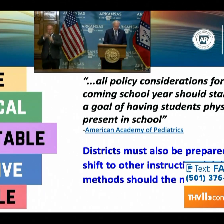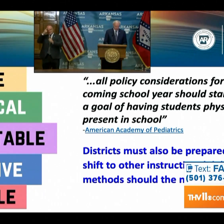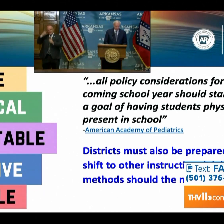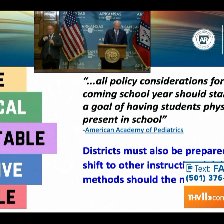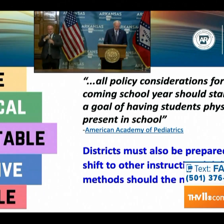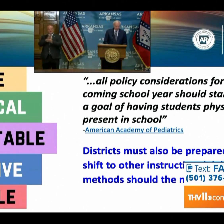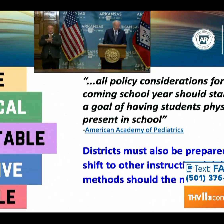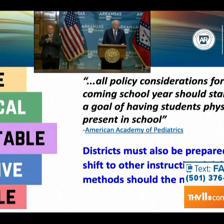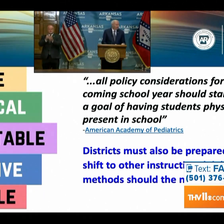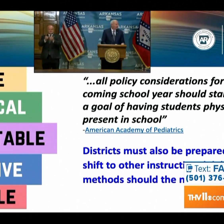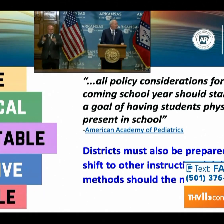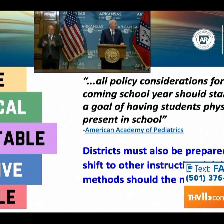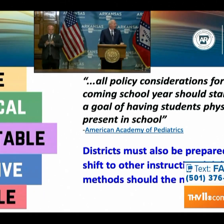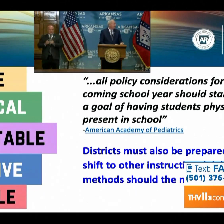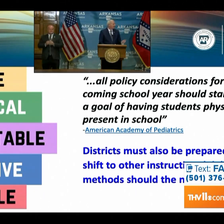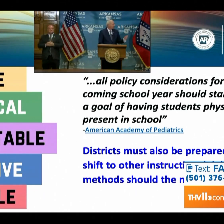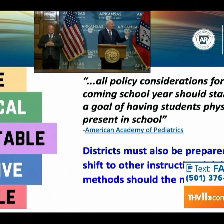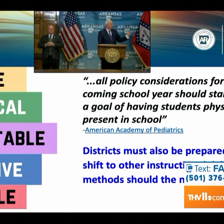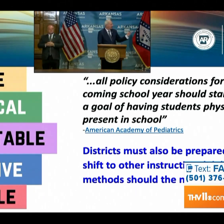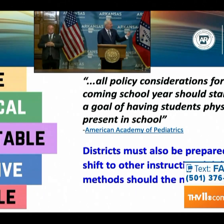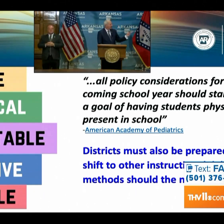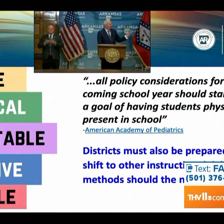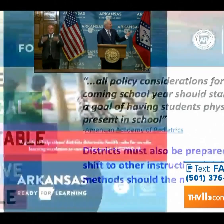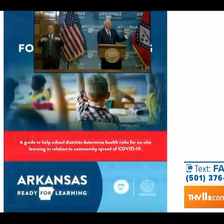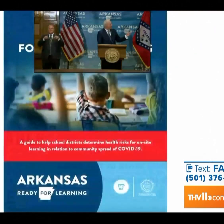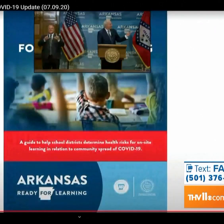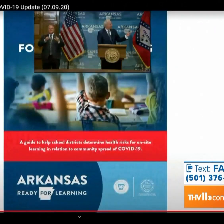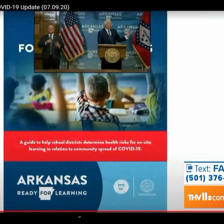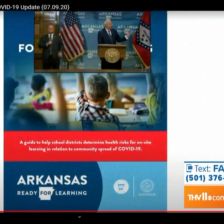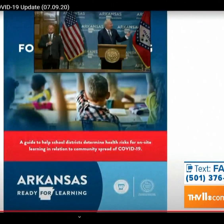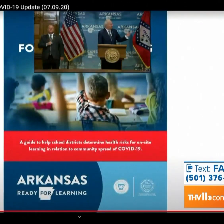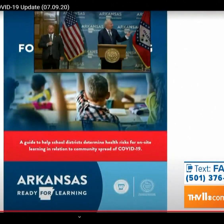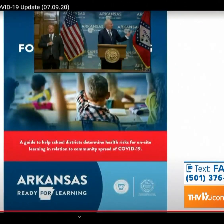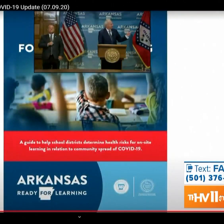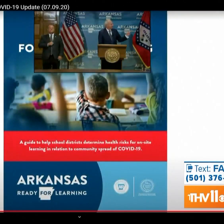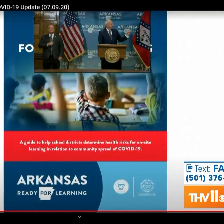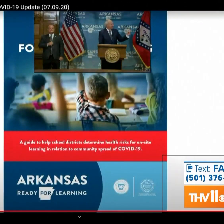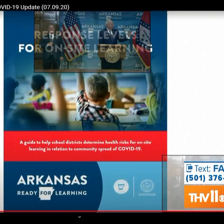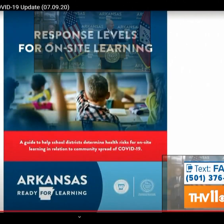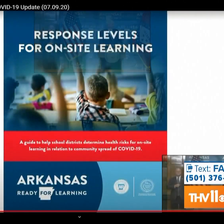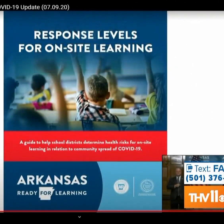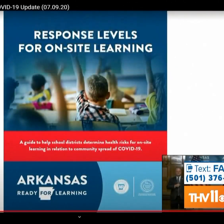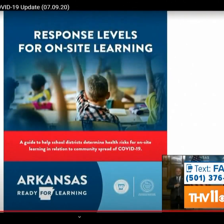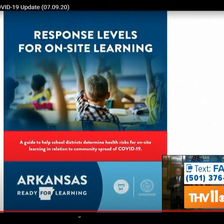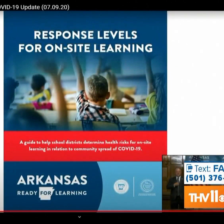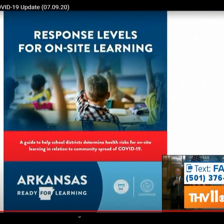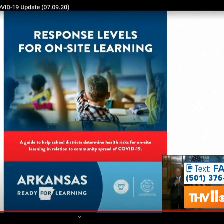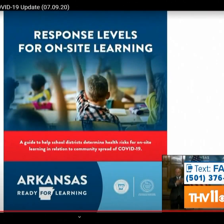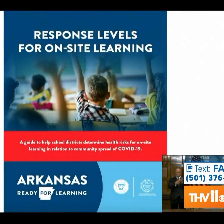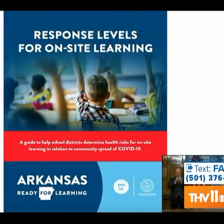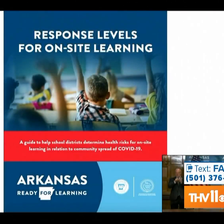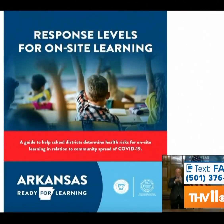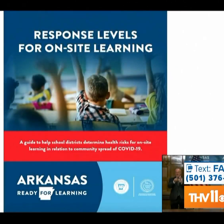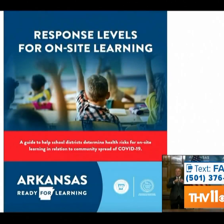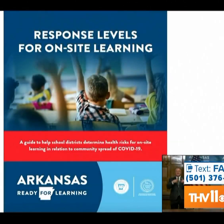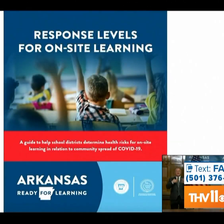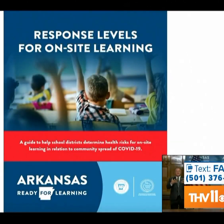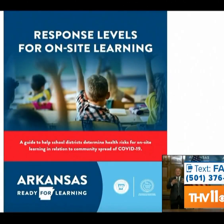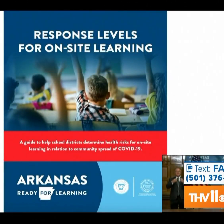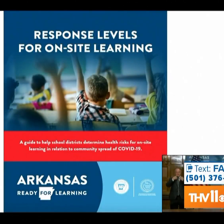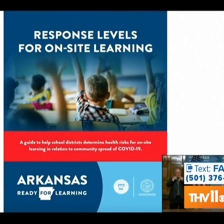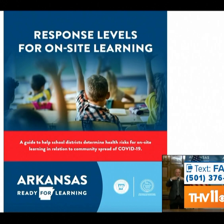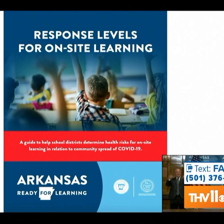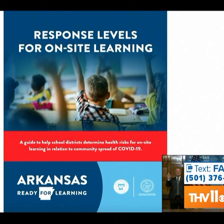school districts. And I do have, if you go to the next slide, I will get to that in just a moment, but I wanted to